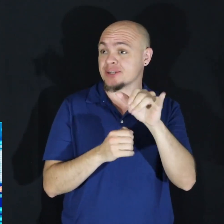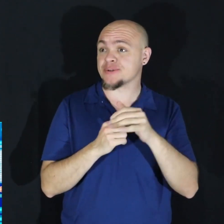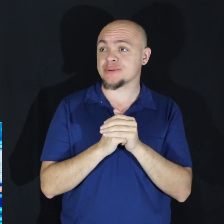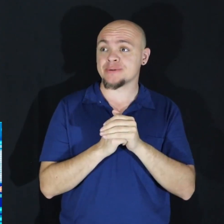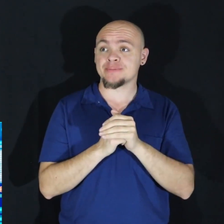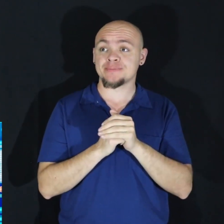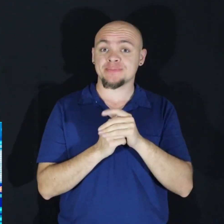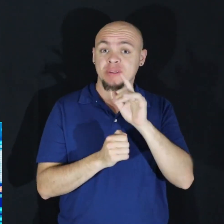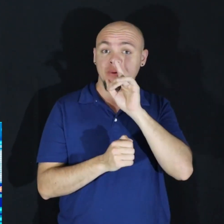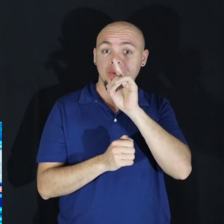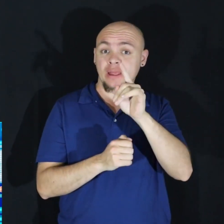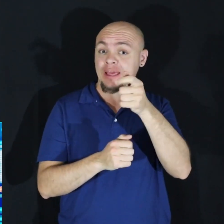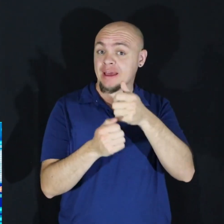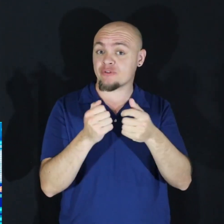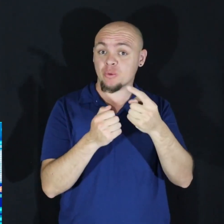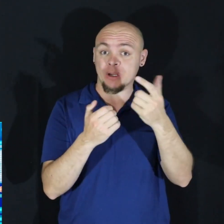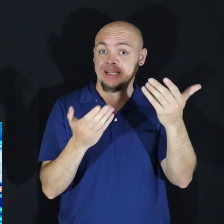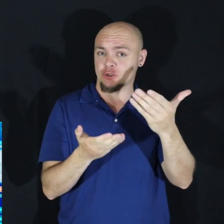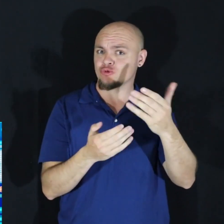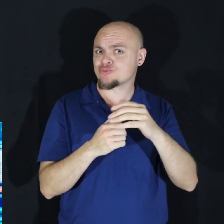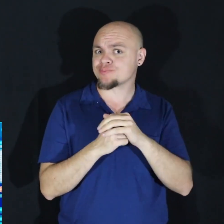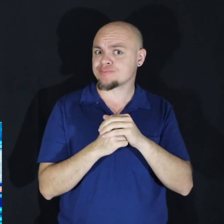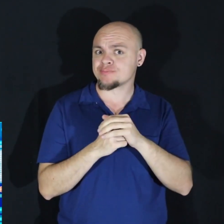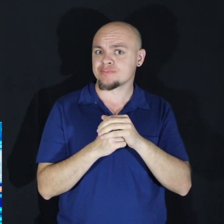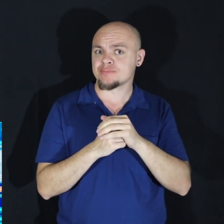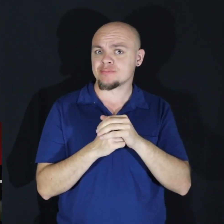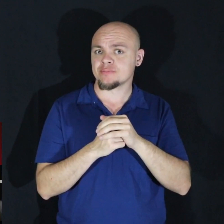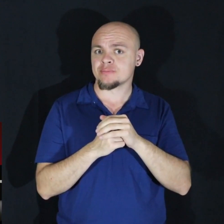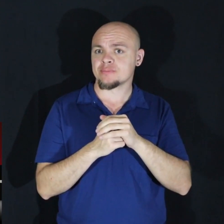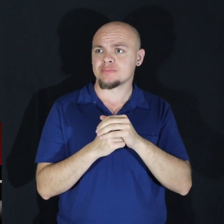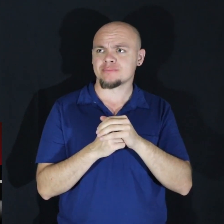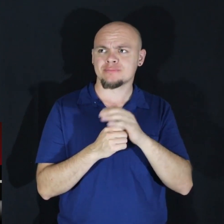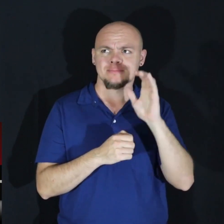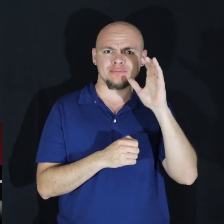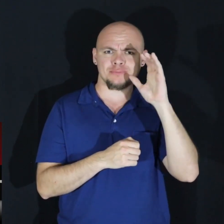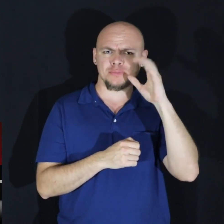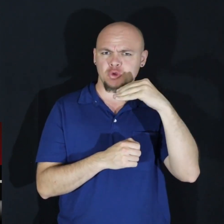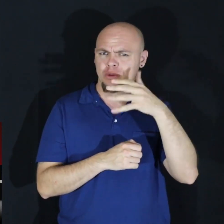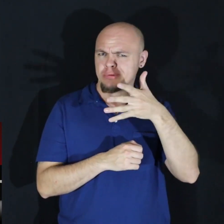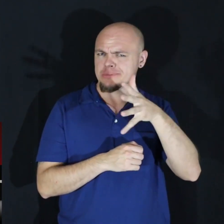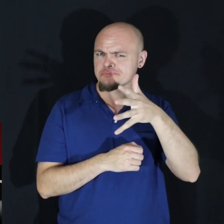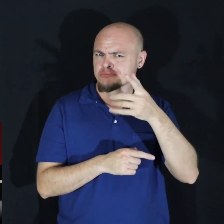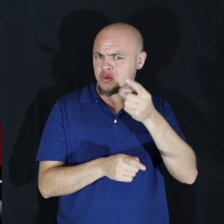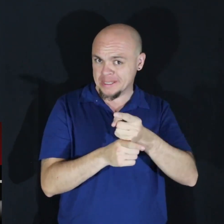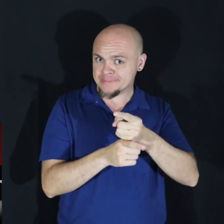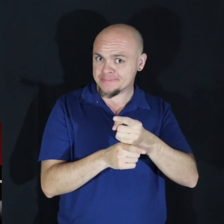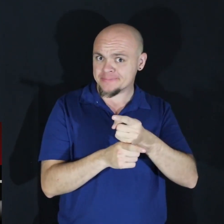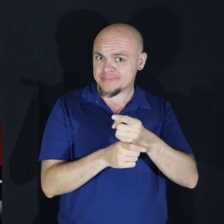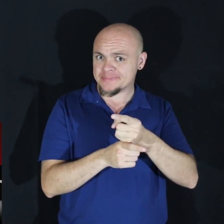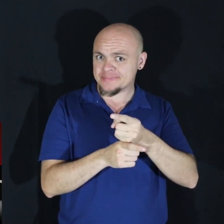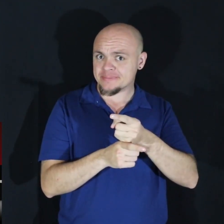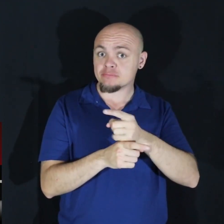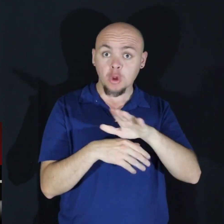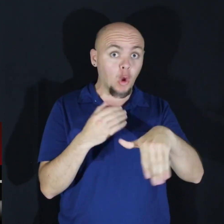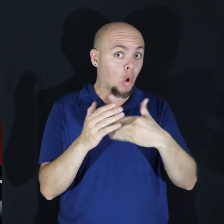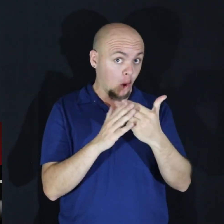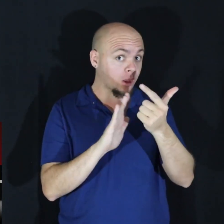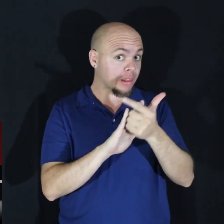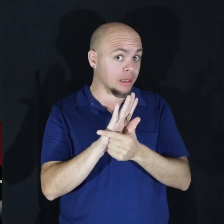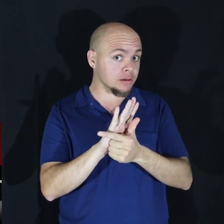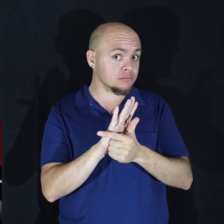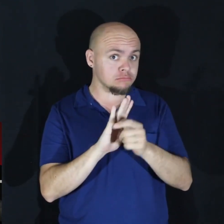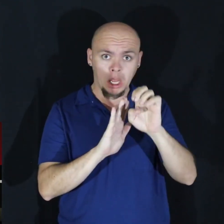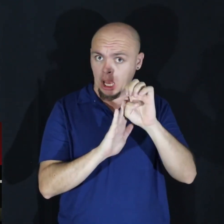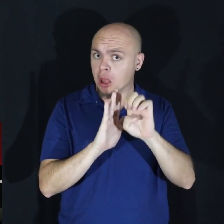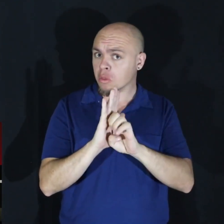really everyone in here. It's creepy, right? Yeah. It was all legal, it was all